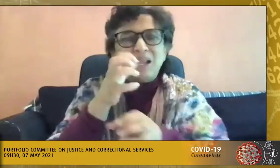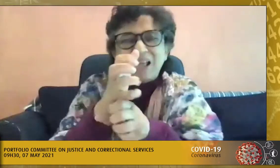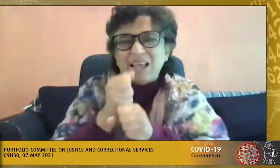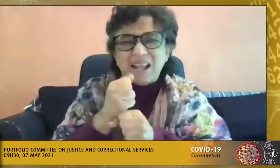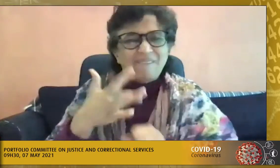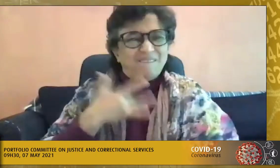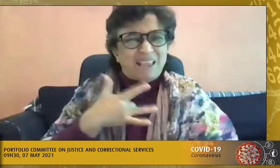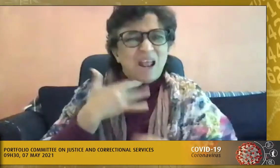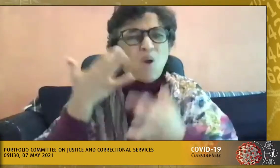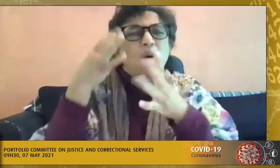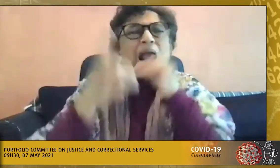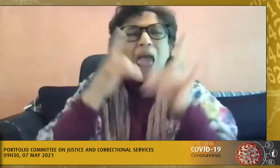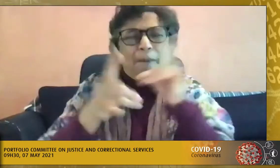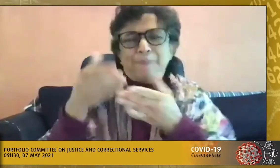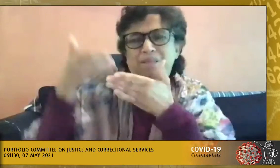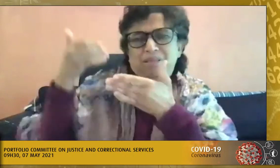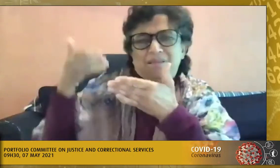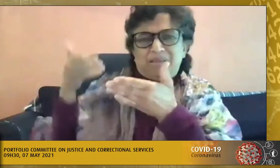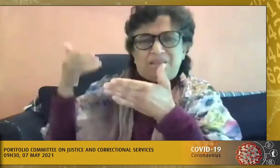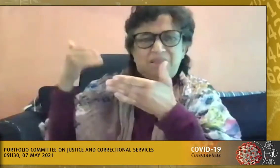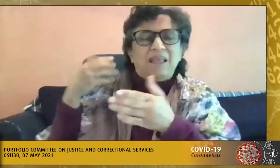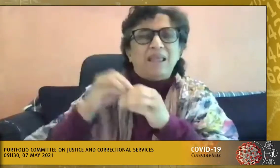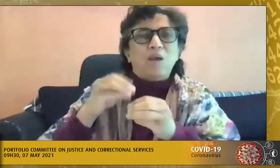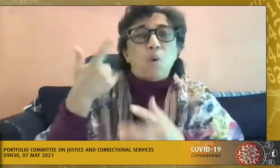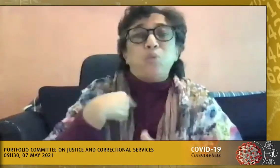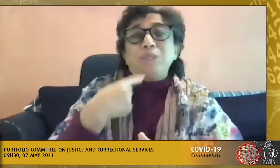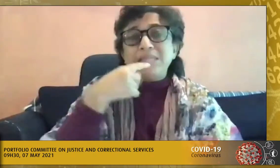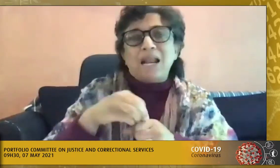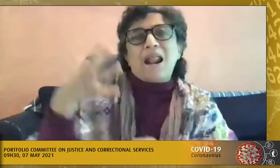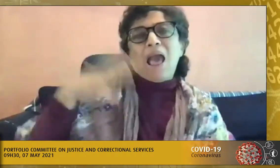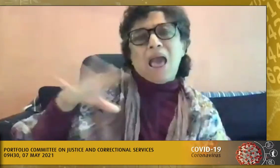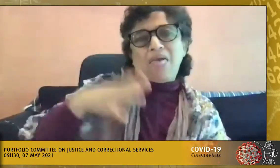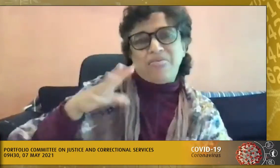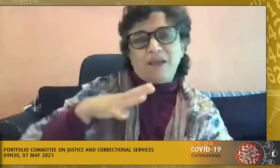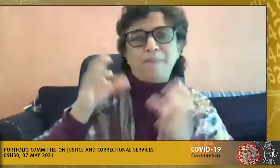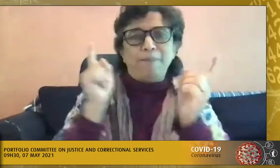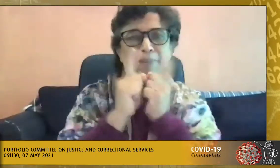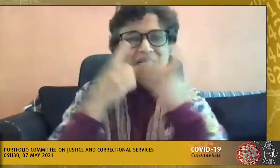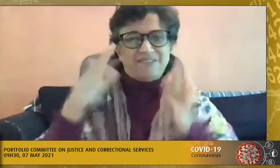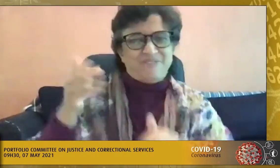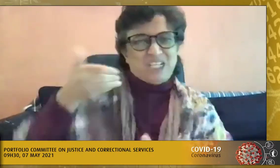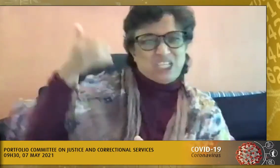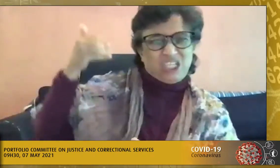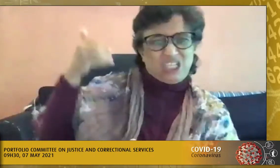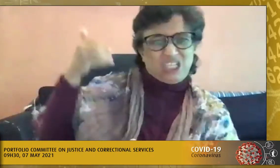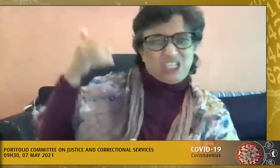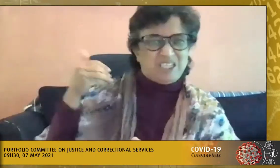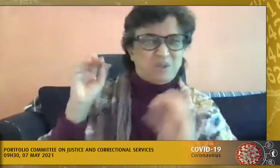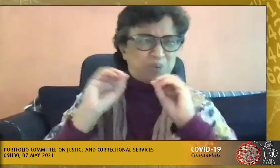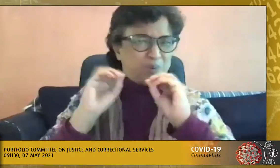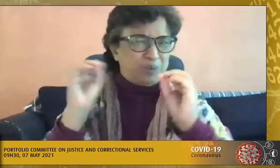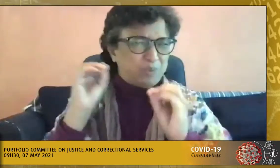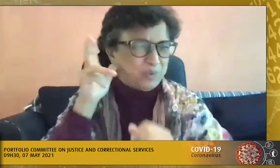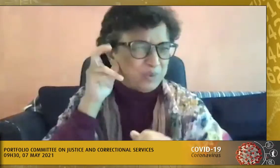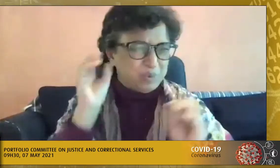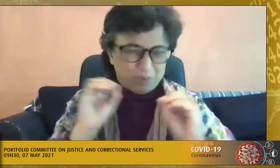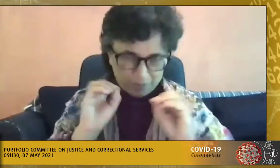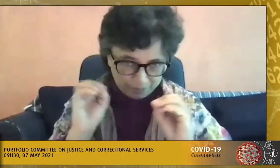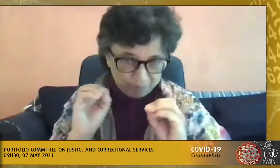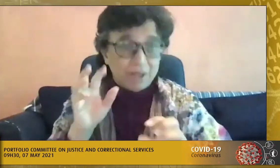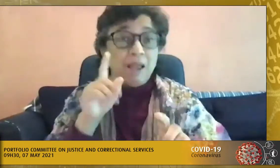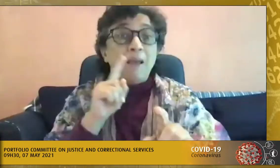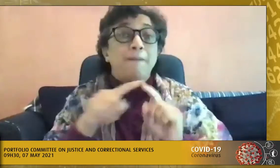that you're all presenting to us so we what has been happening in the previous years